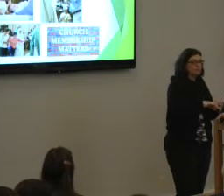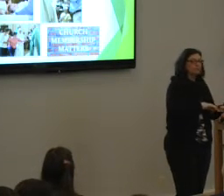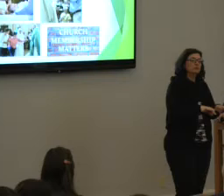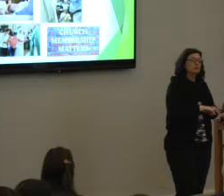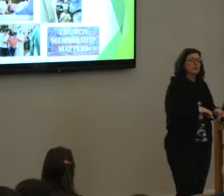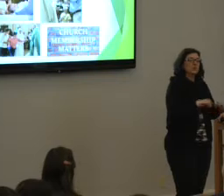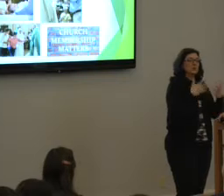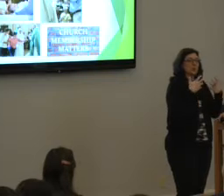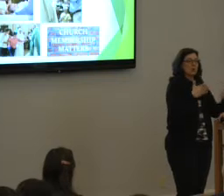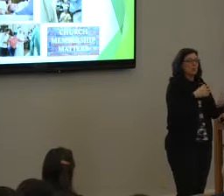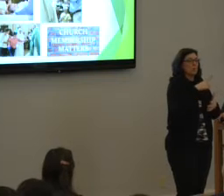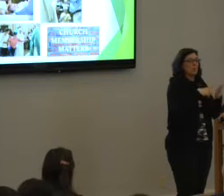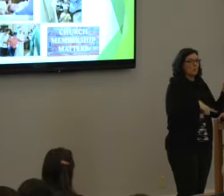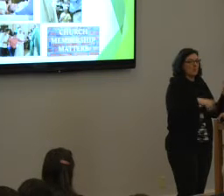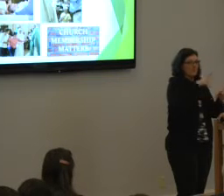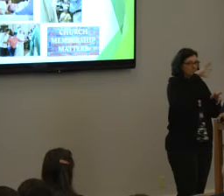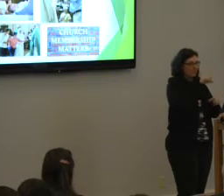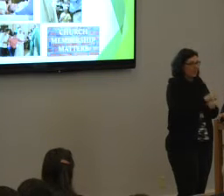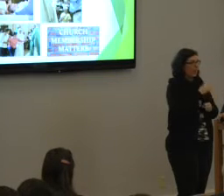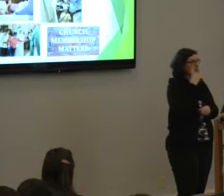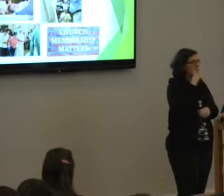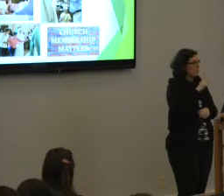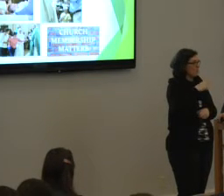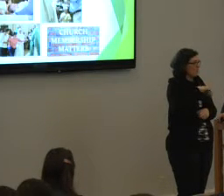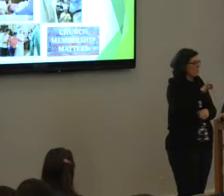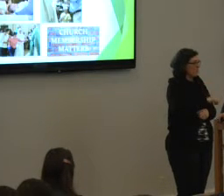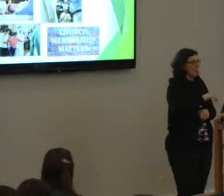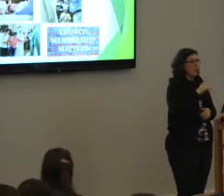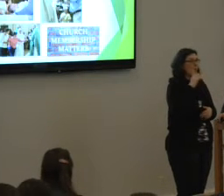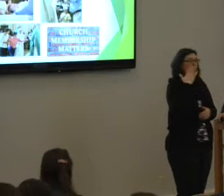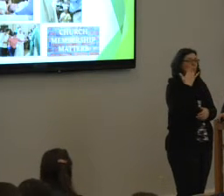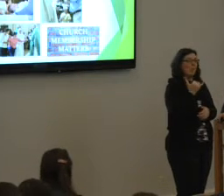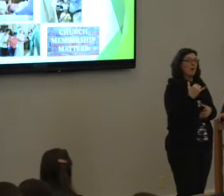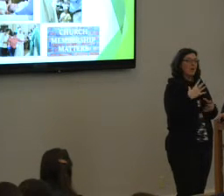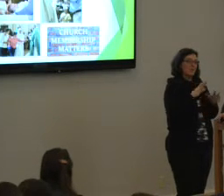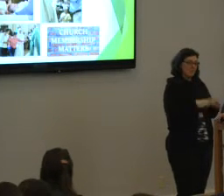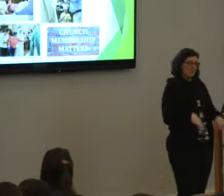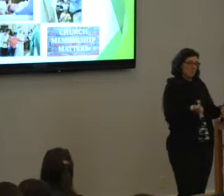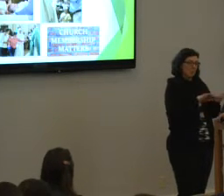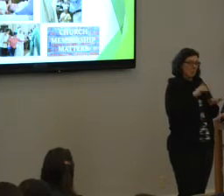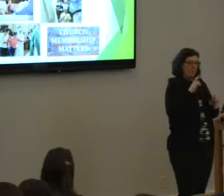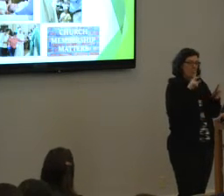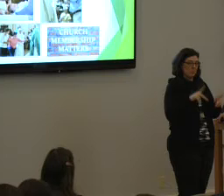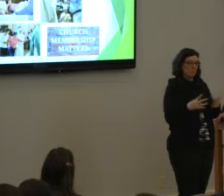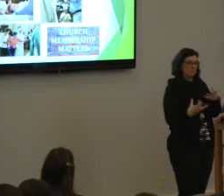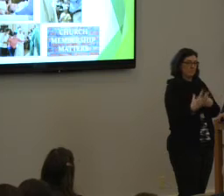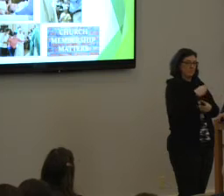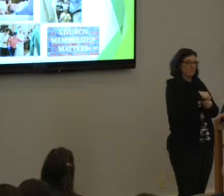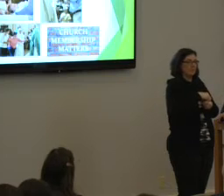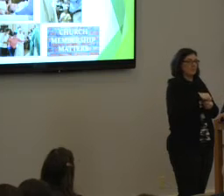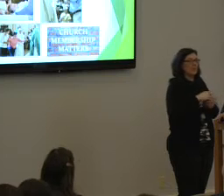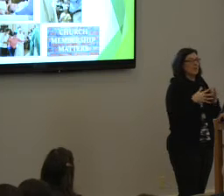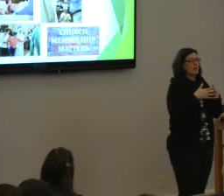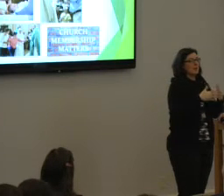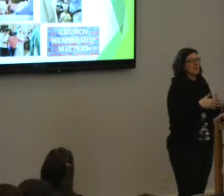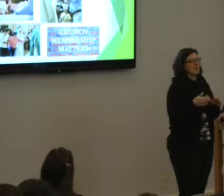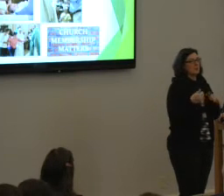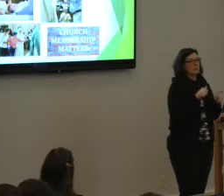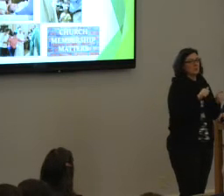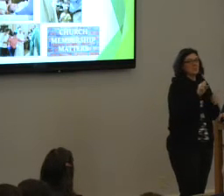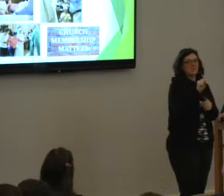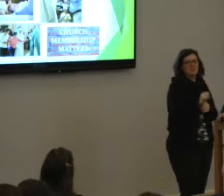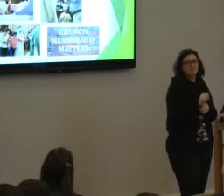about and what that meant to be for somebody to be included. I'm American Baptist, grew up Southern